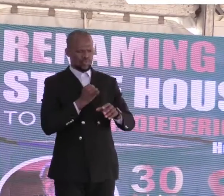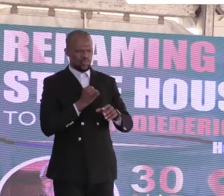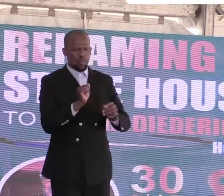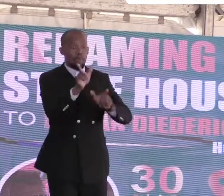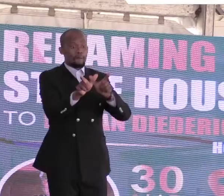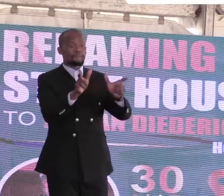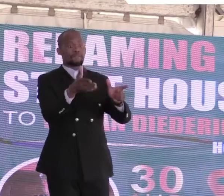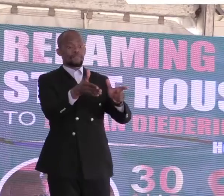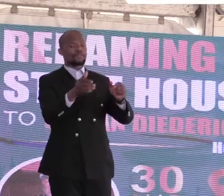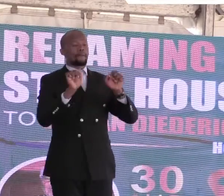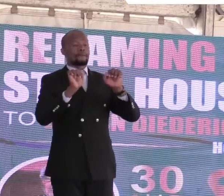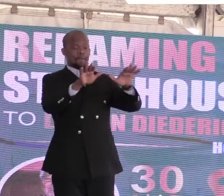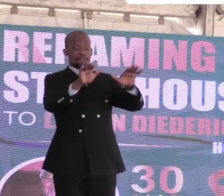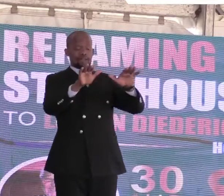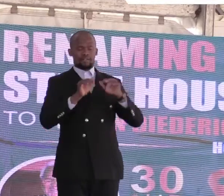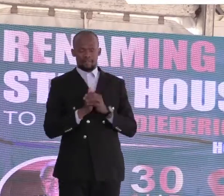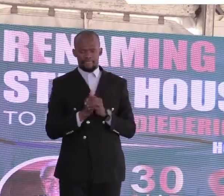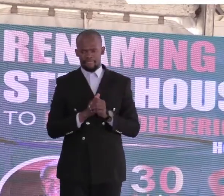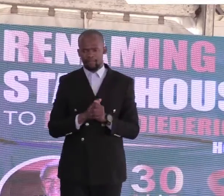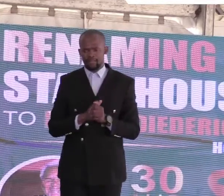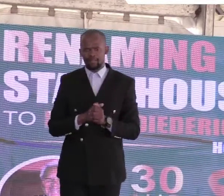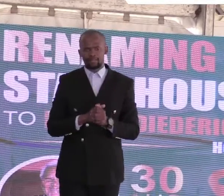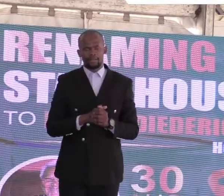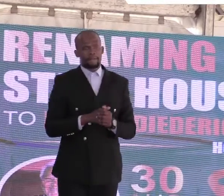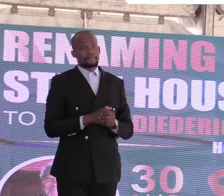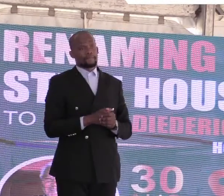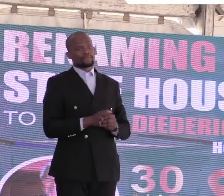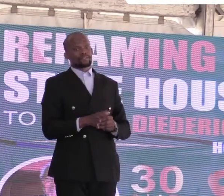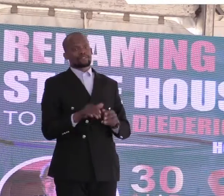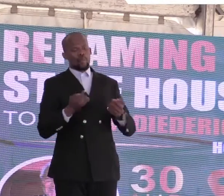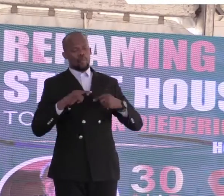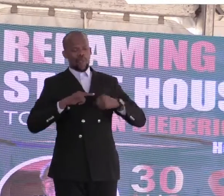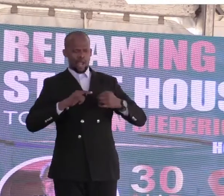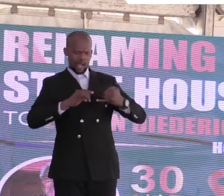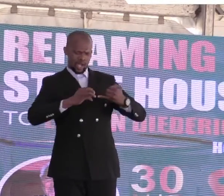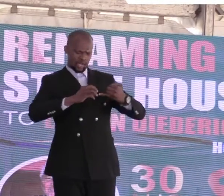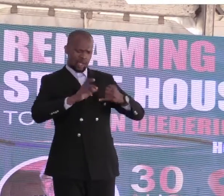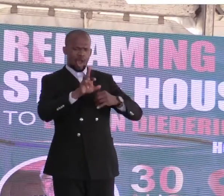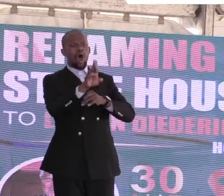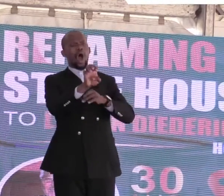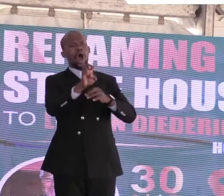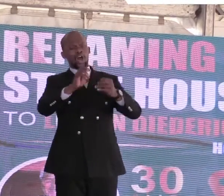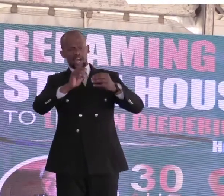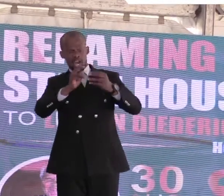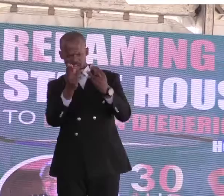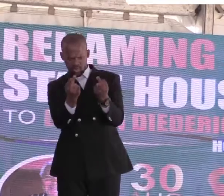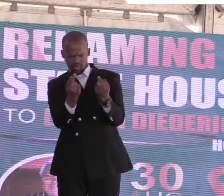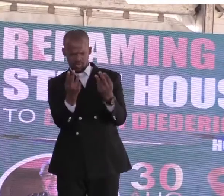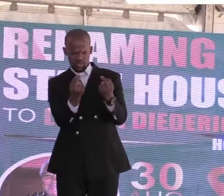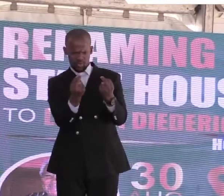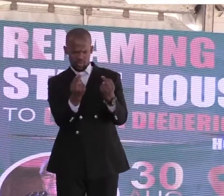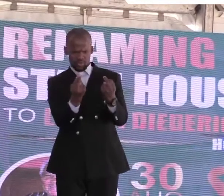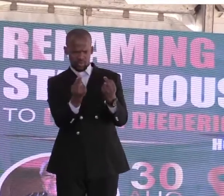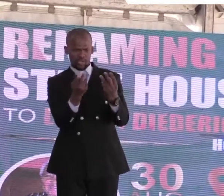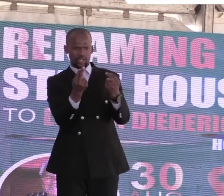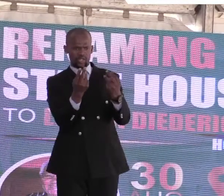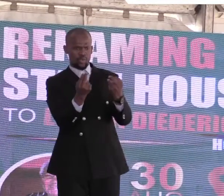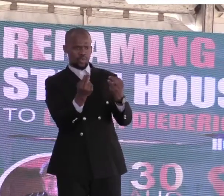and the public. We are on a renewal path to restore our